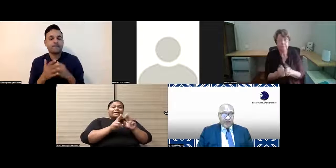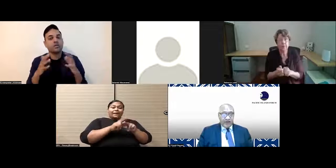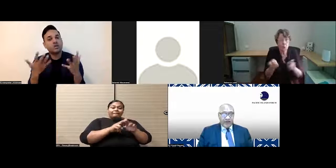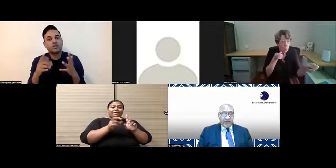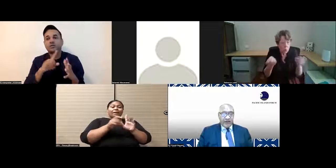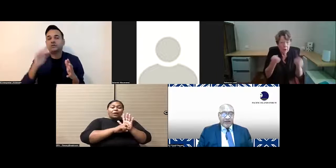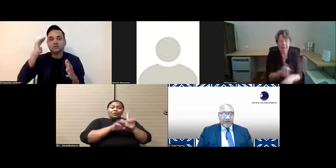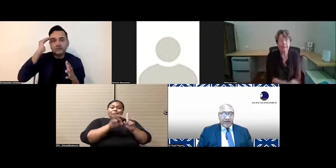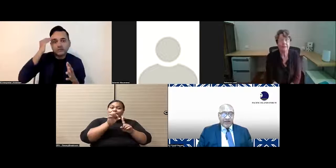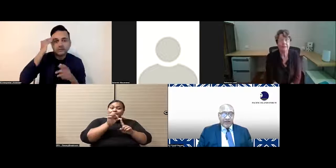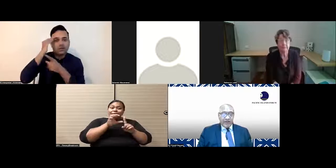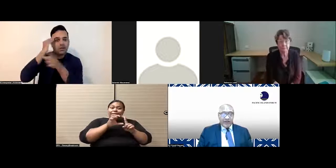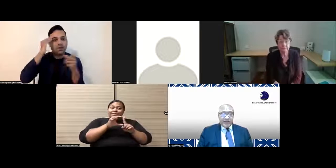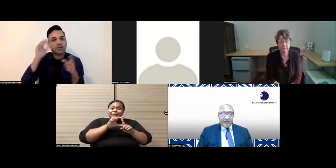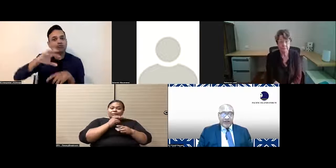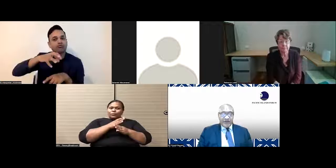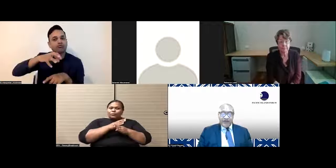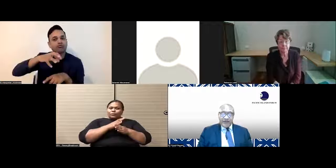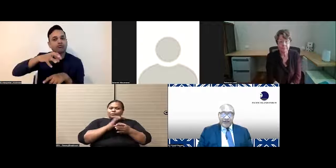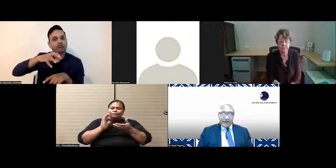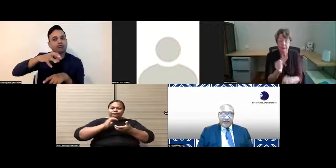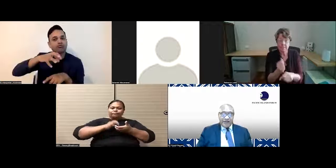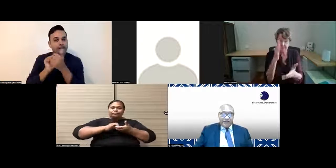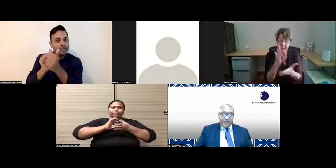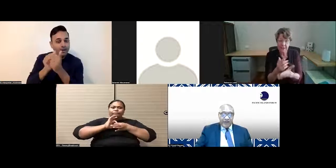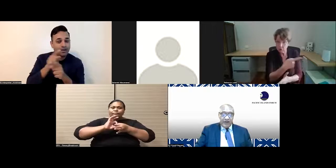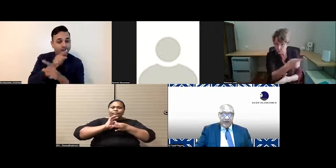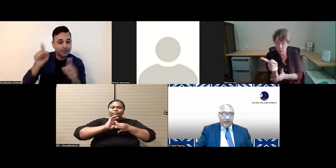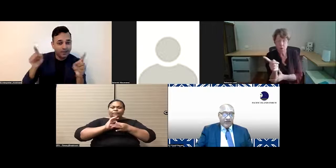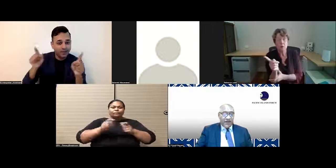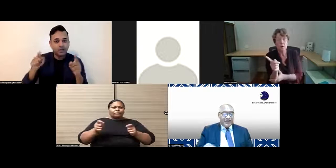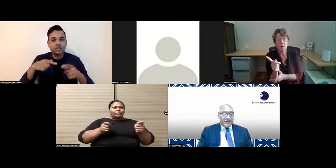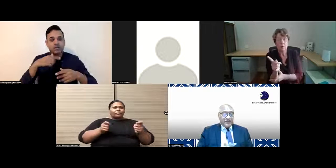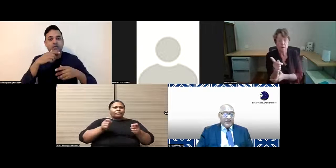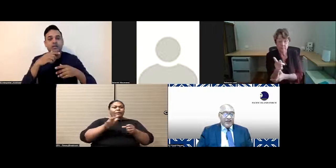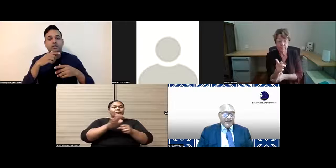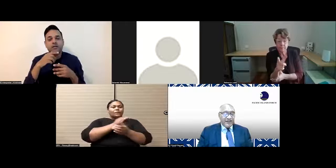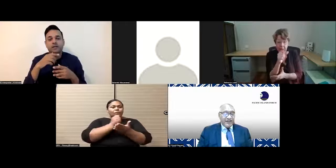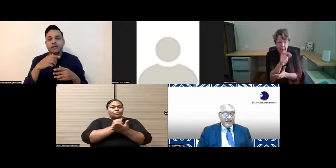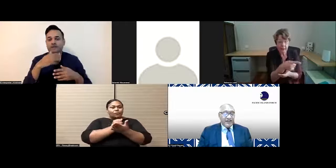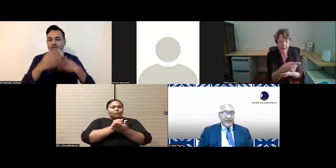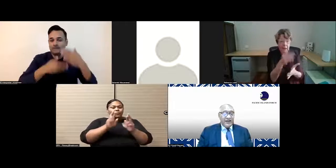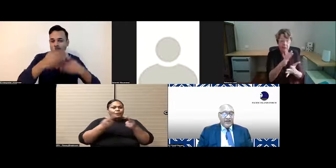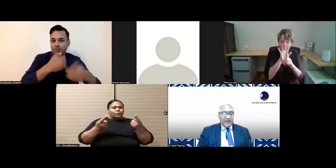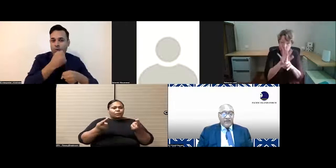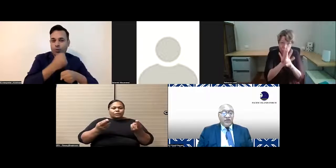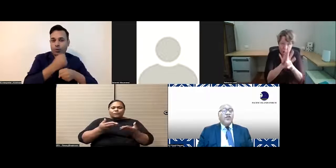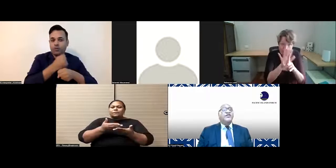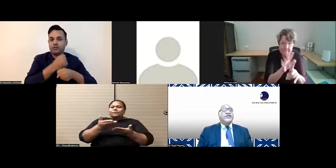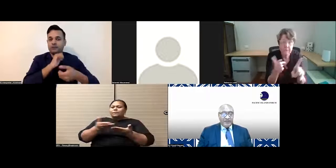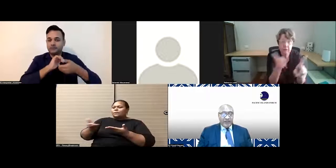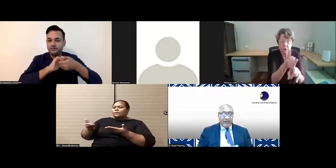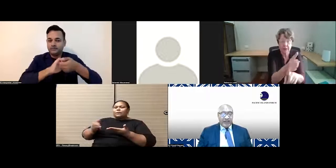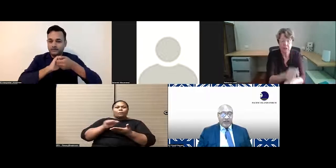to ensure that resources are used strategically to drive some of the changes needed for